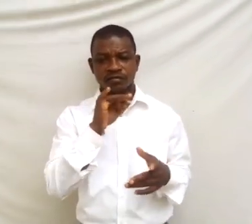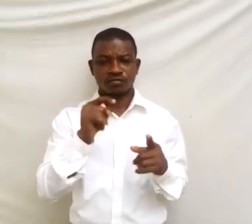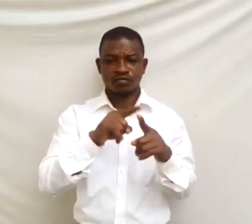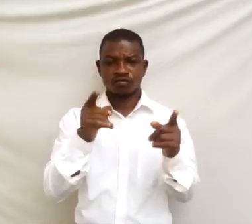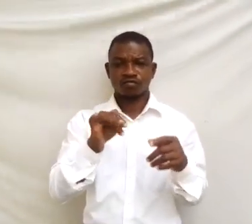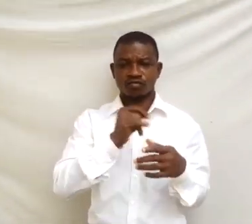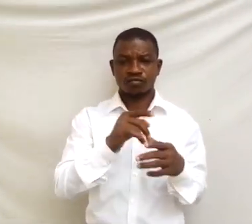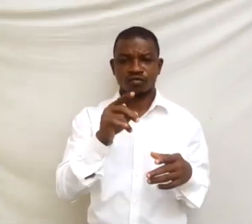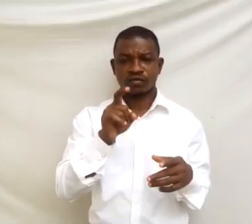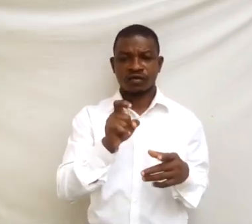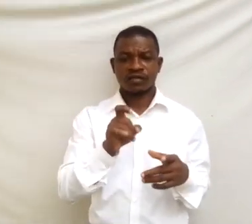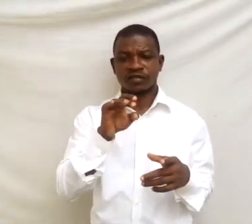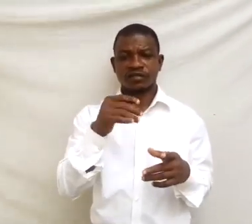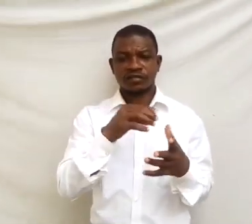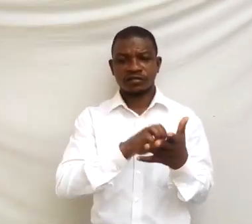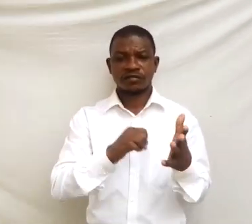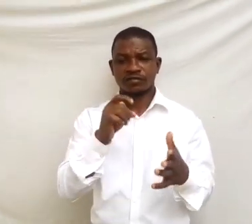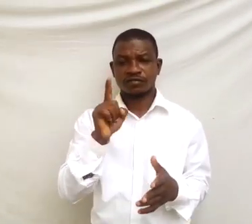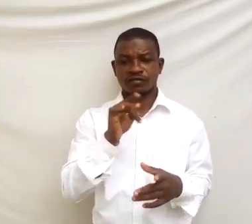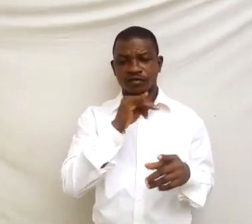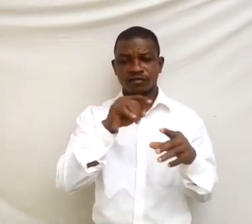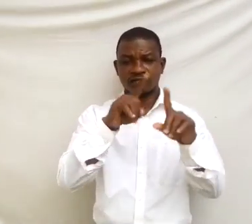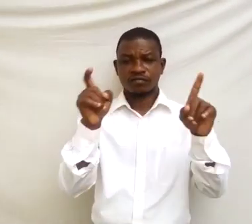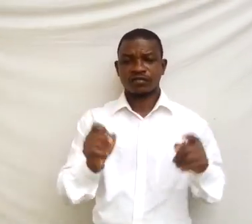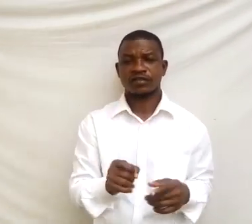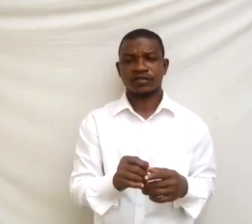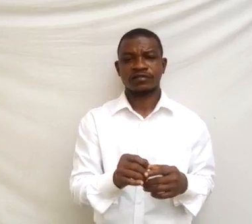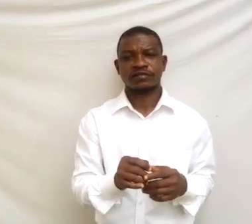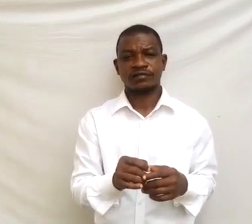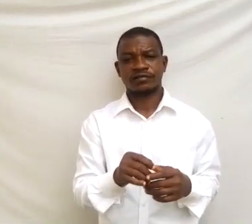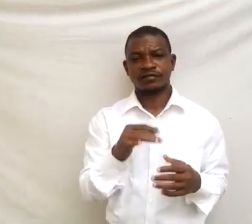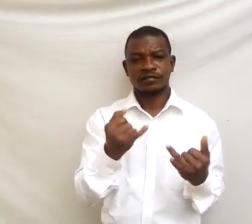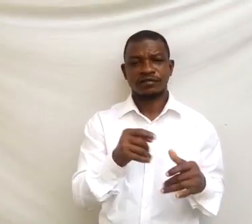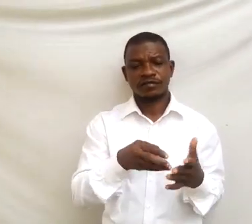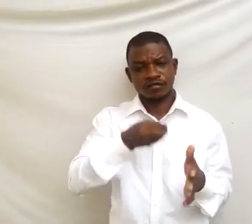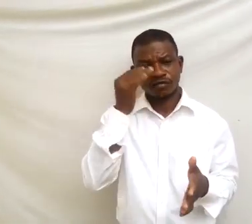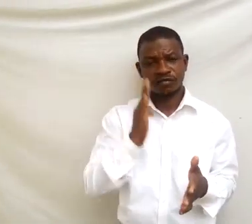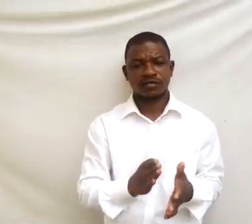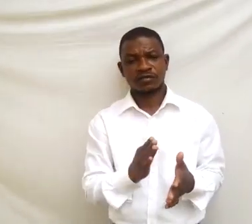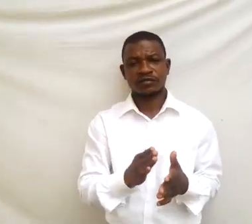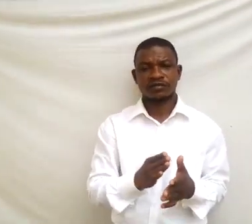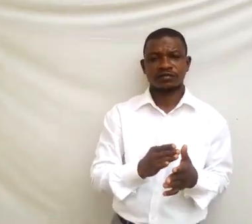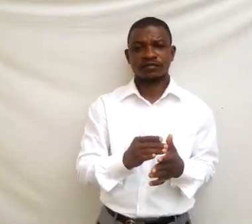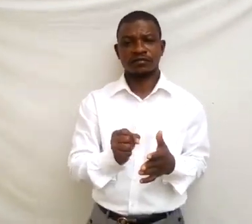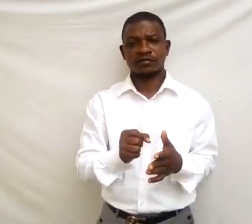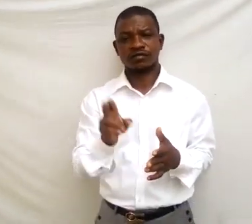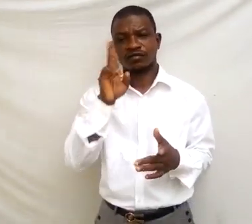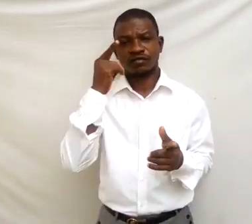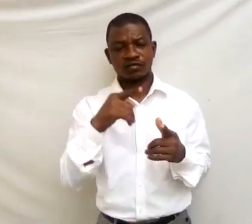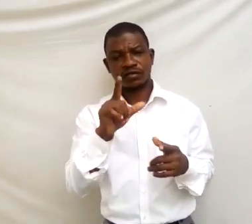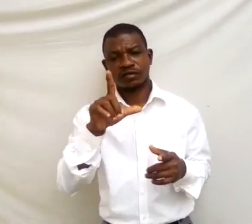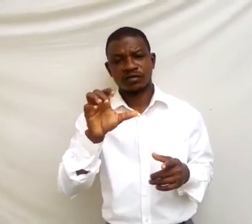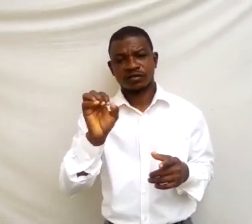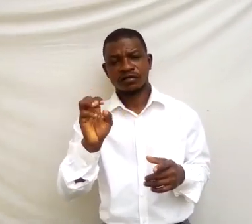x minus 1 into brackets. Now, students, use the LCM to divide